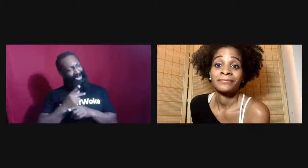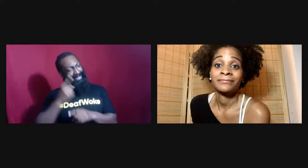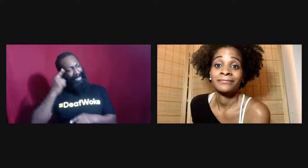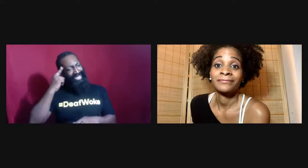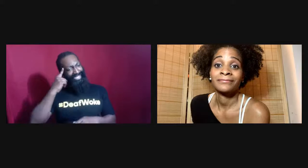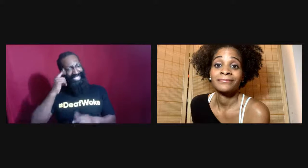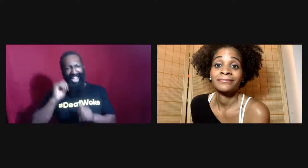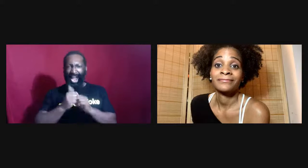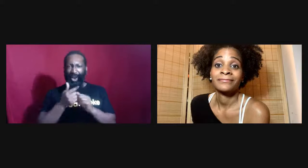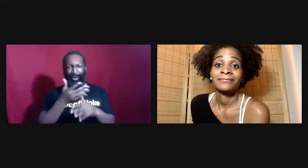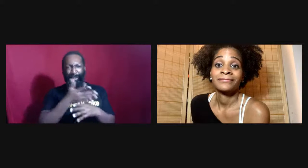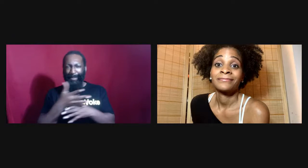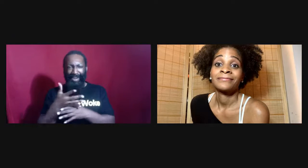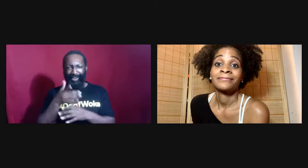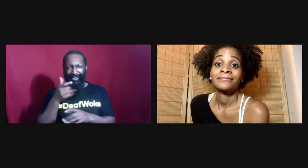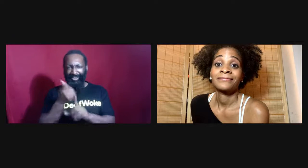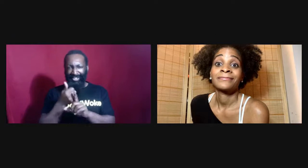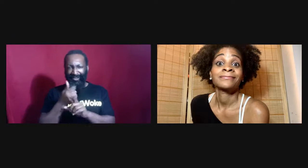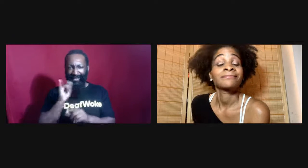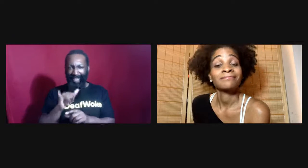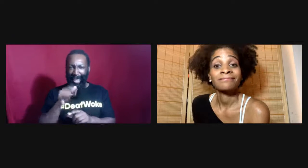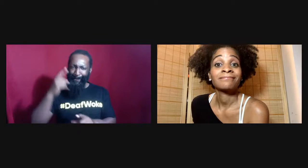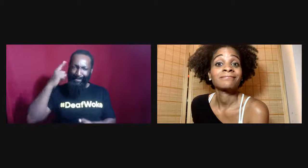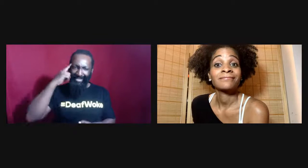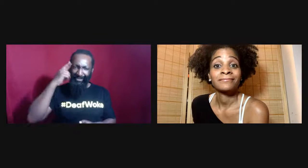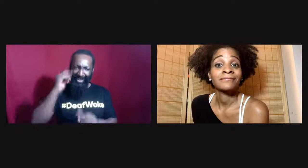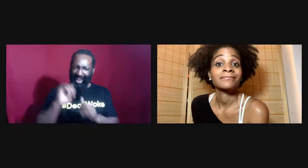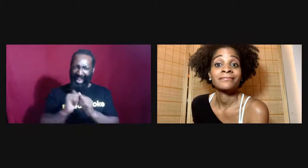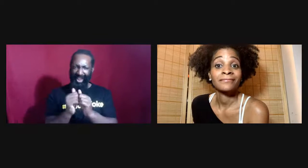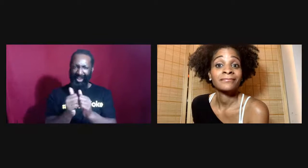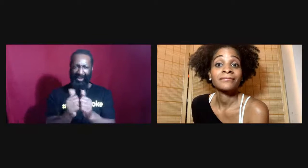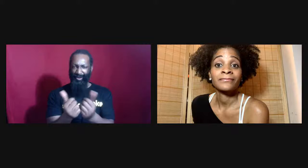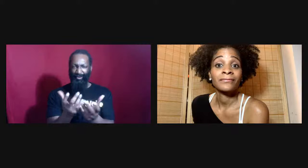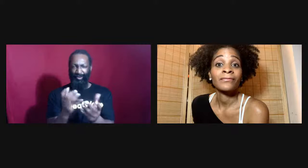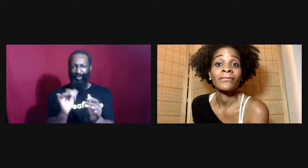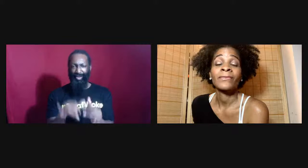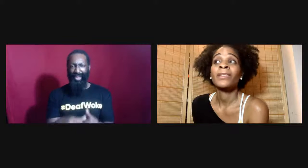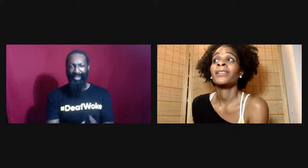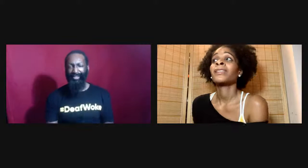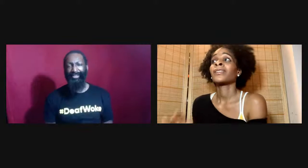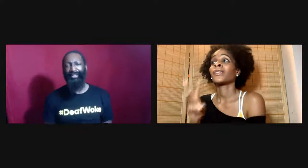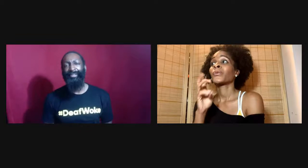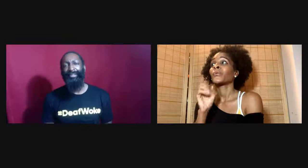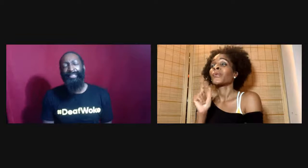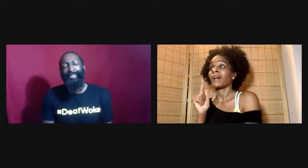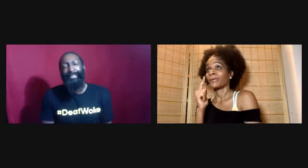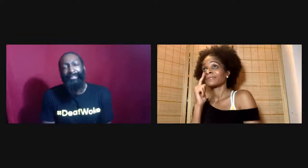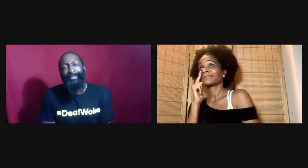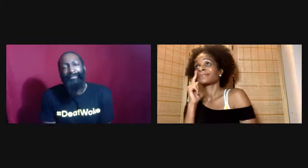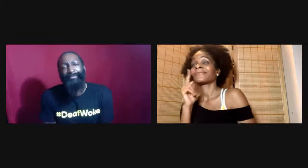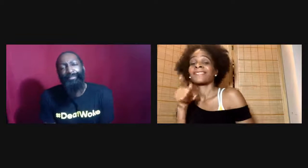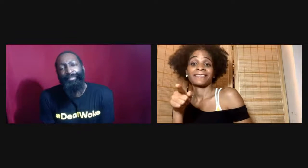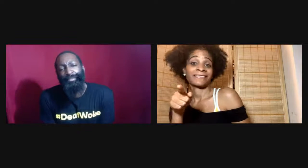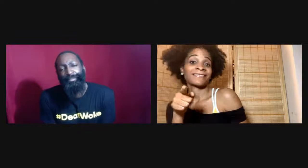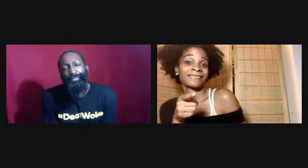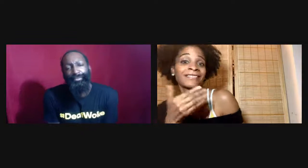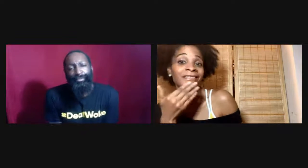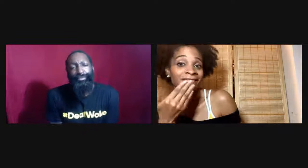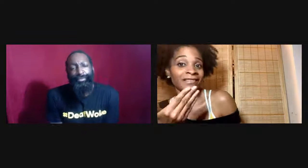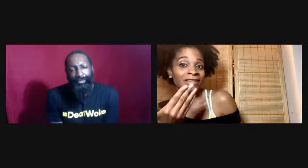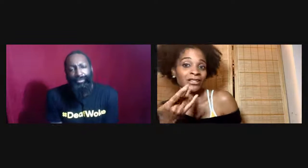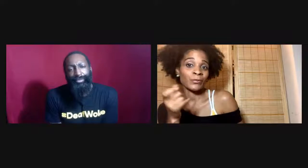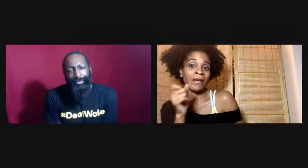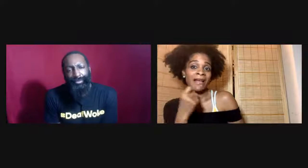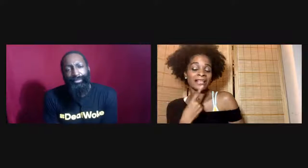You know, I love that mindset. I am the business. You know, preparing for yourself, preparing your mindset. How did you do that? Well,